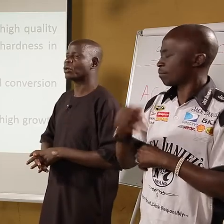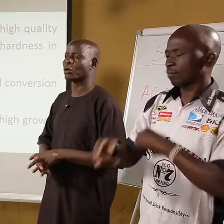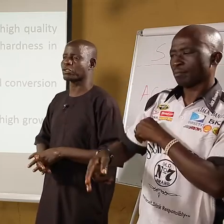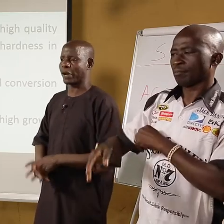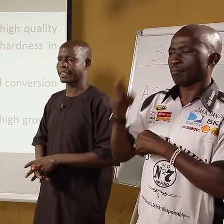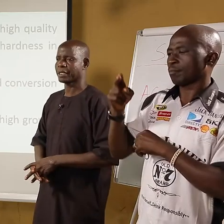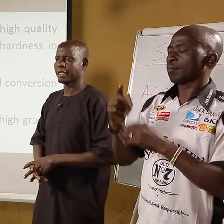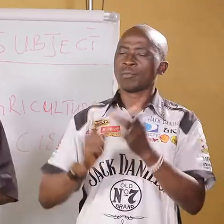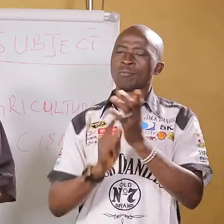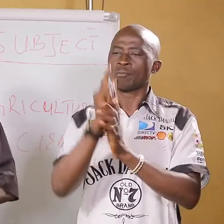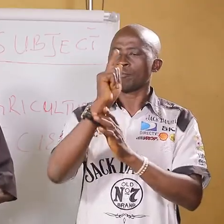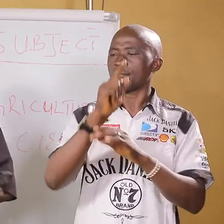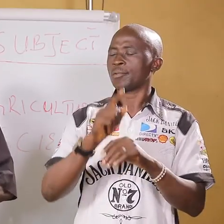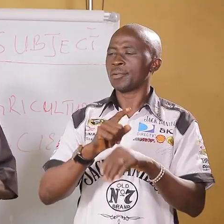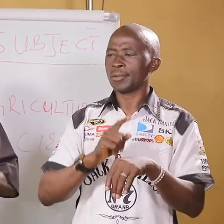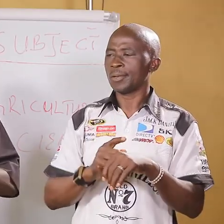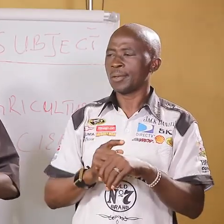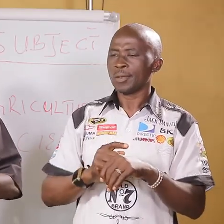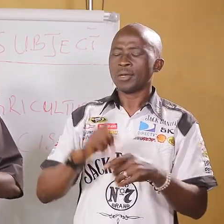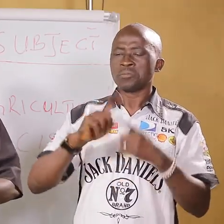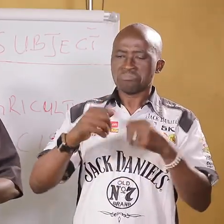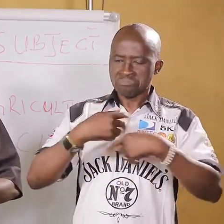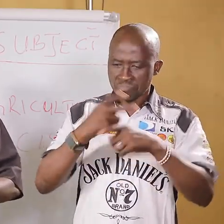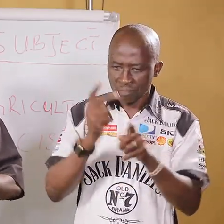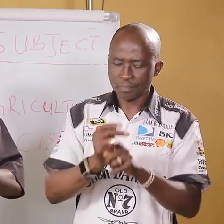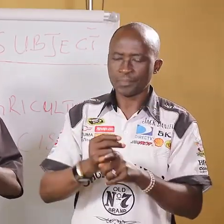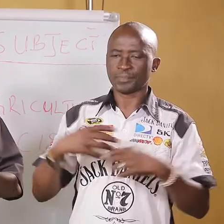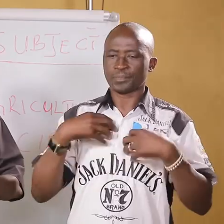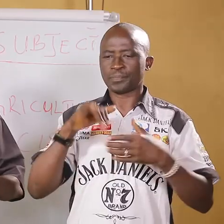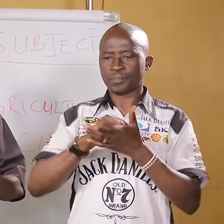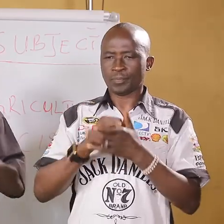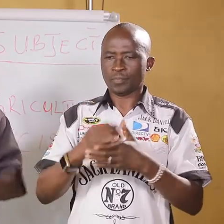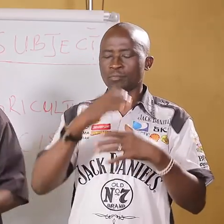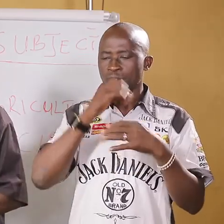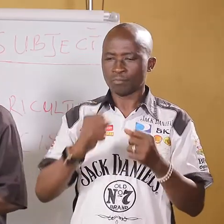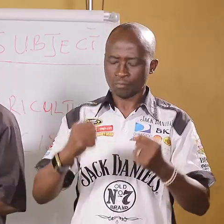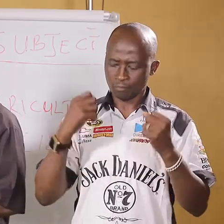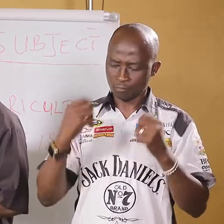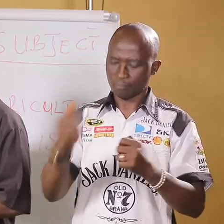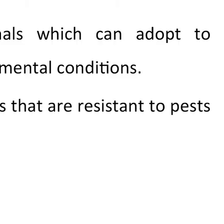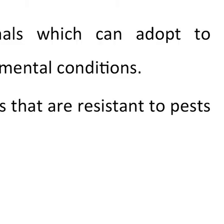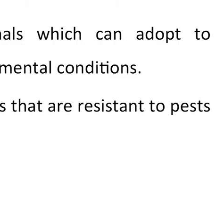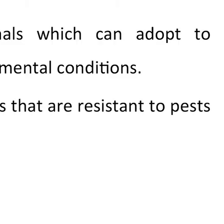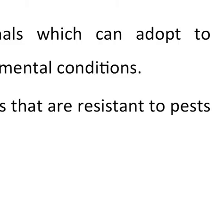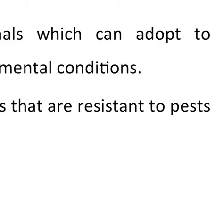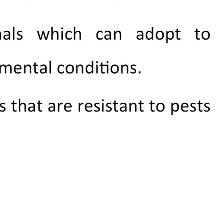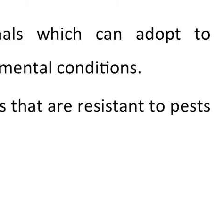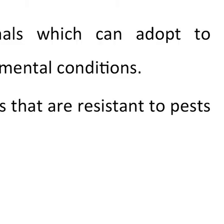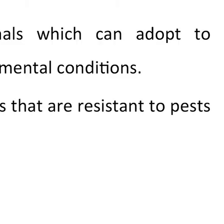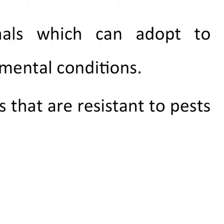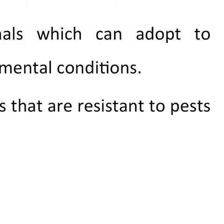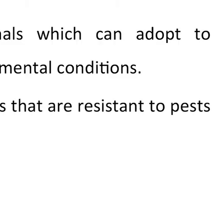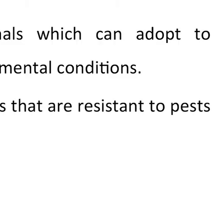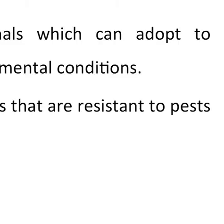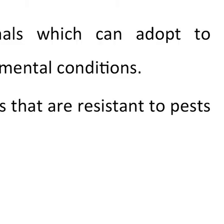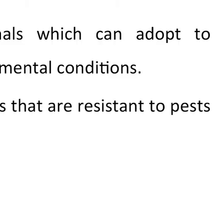high growth rate. In other words, to produce an animal that matures early. 5, to